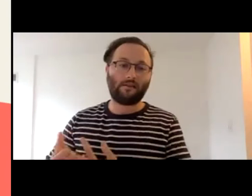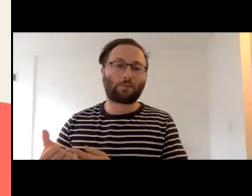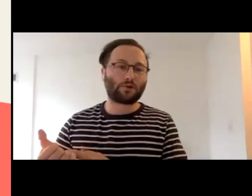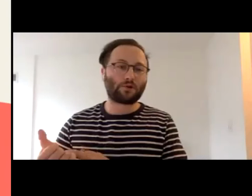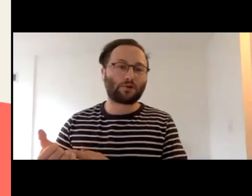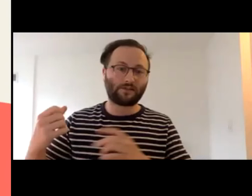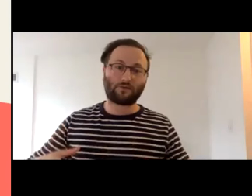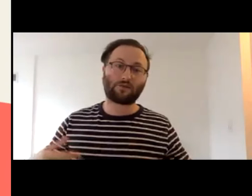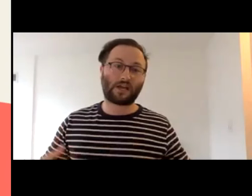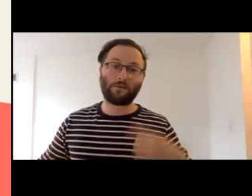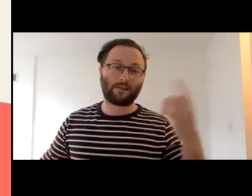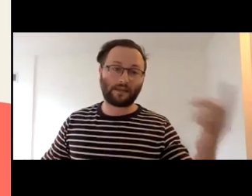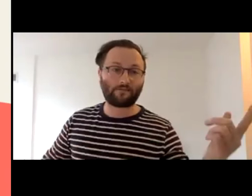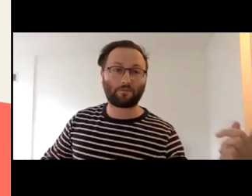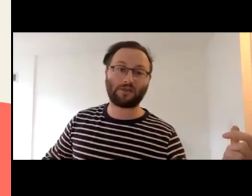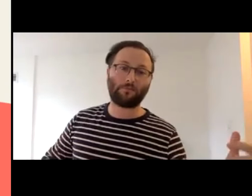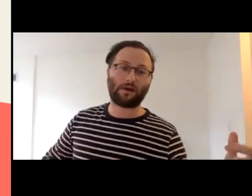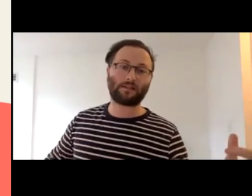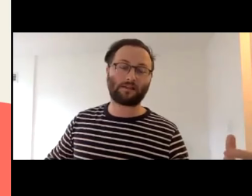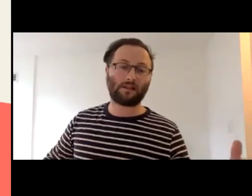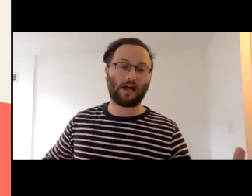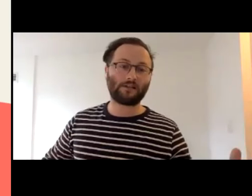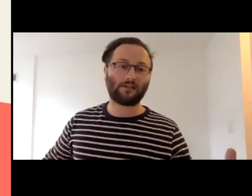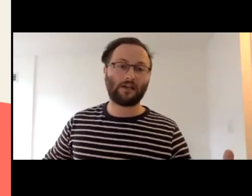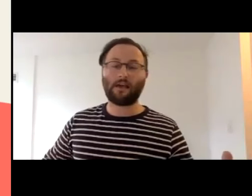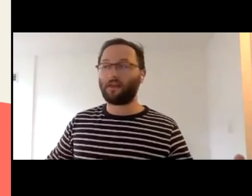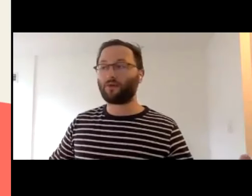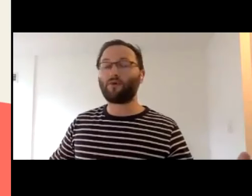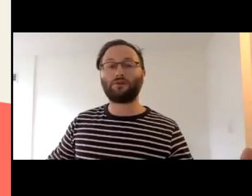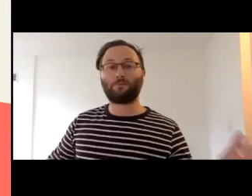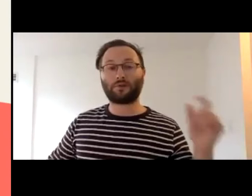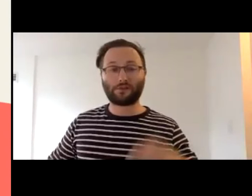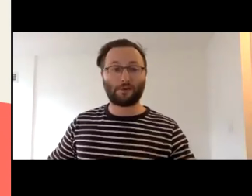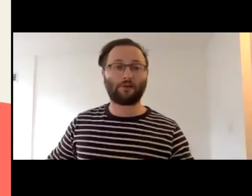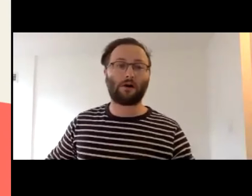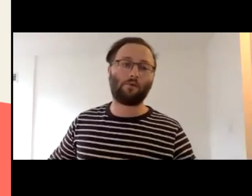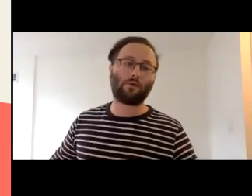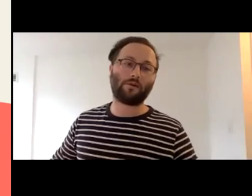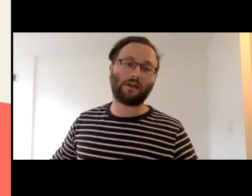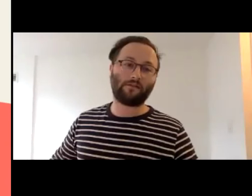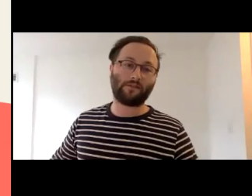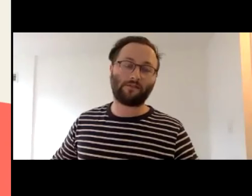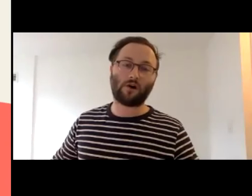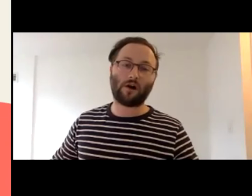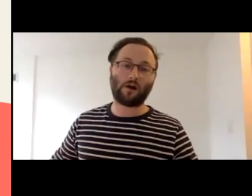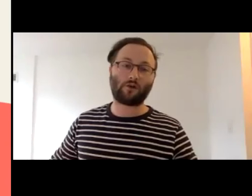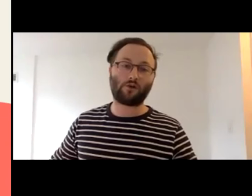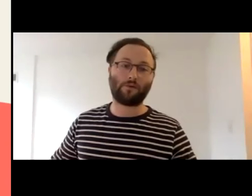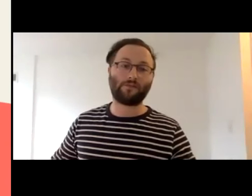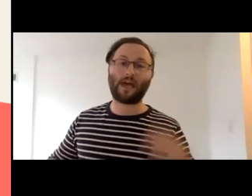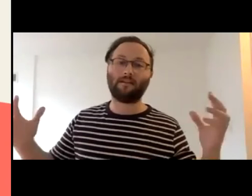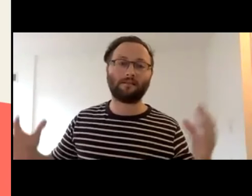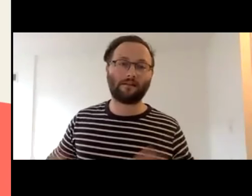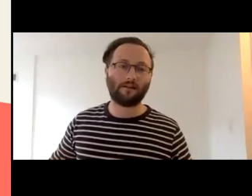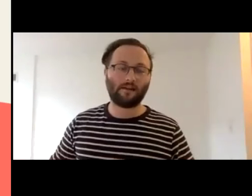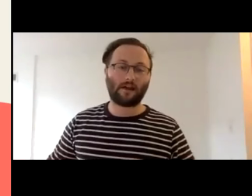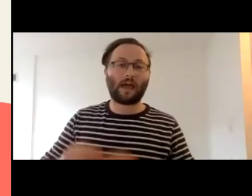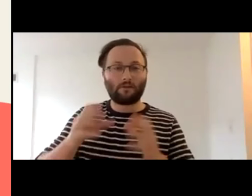if each person has their own assignment that they have to present back to the class, they're going to participate a lot more than if they've got a group of